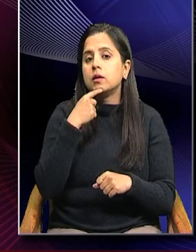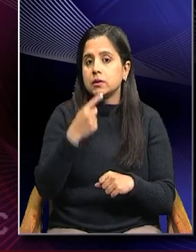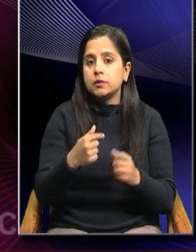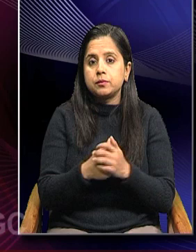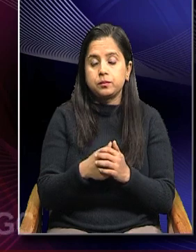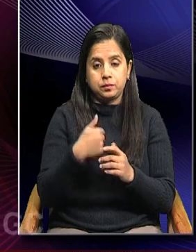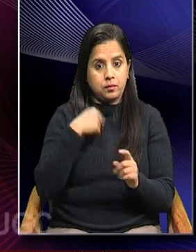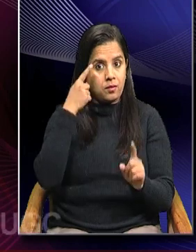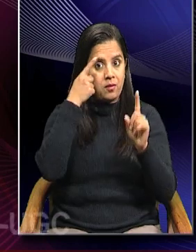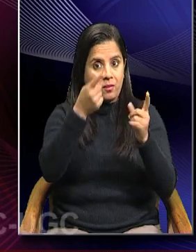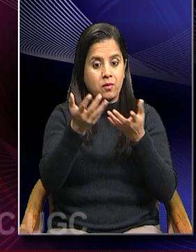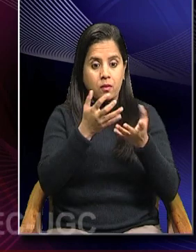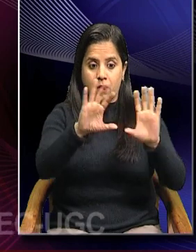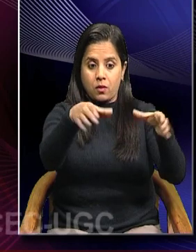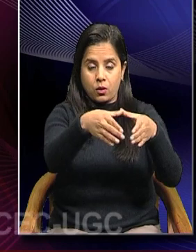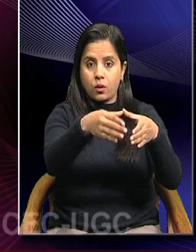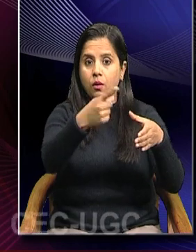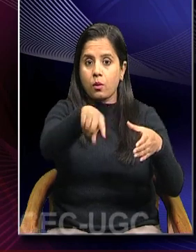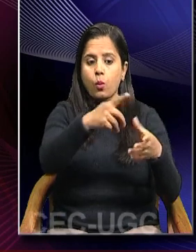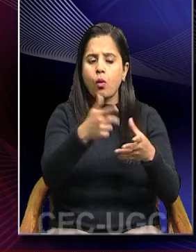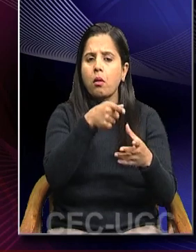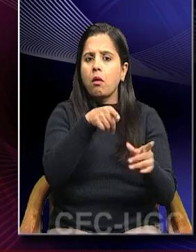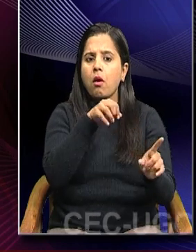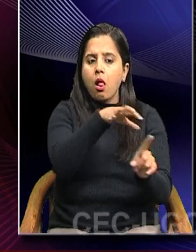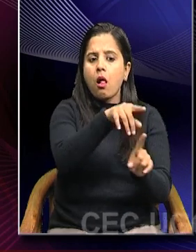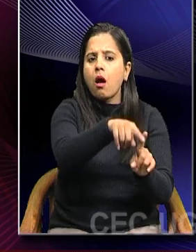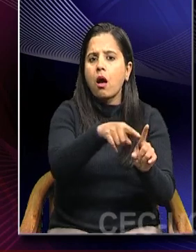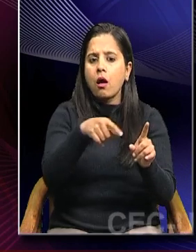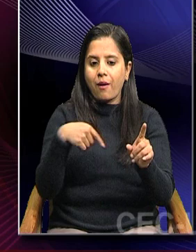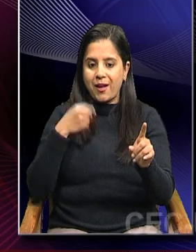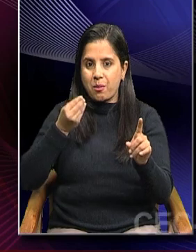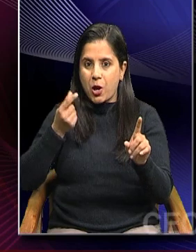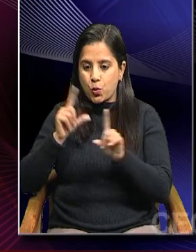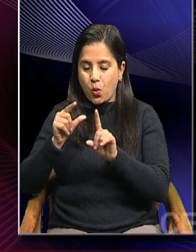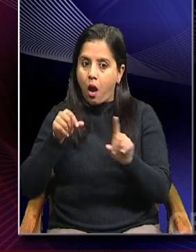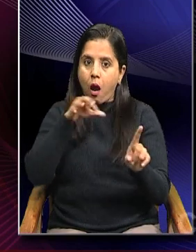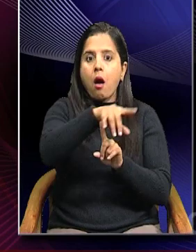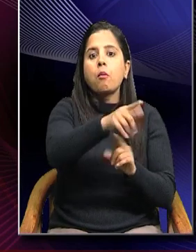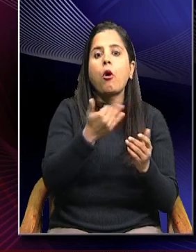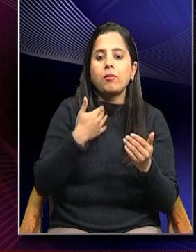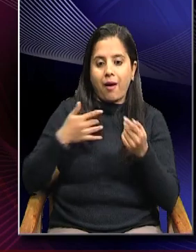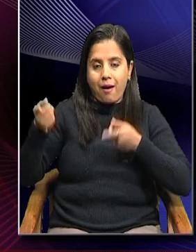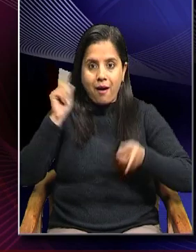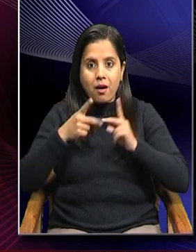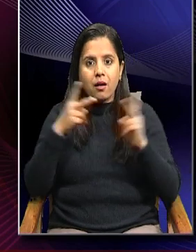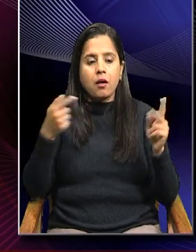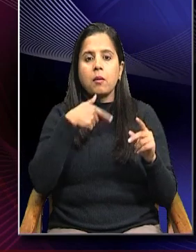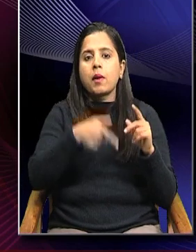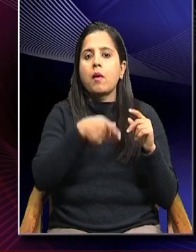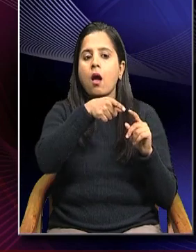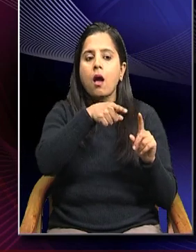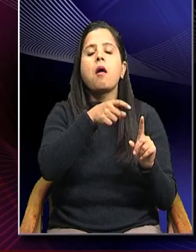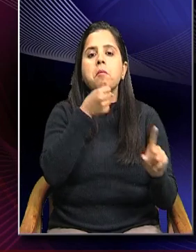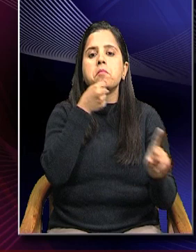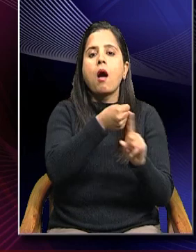with our target market, what factors can influence our strategies, what factors may affect our strategies